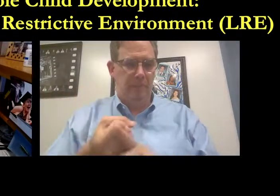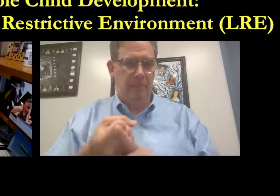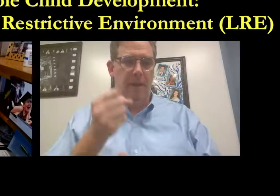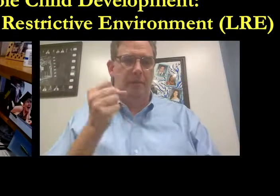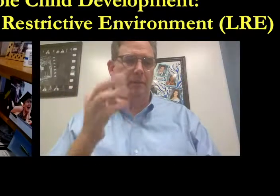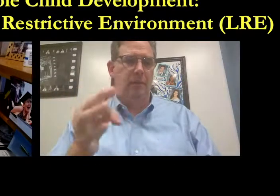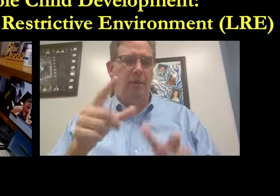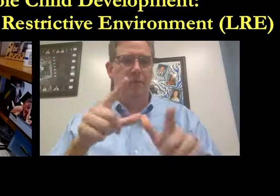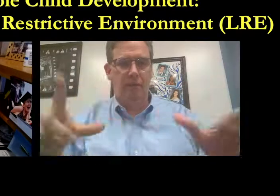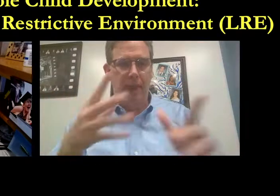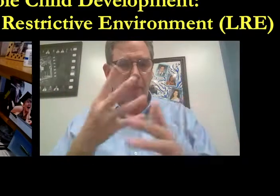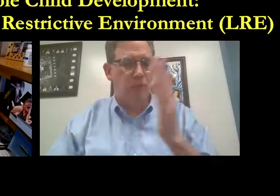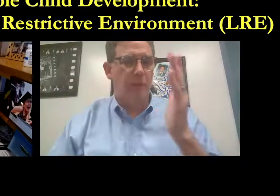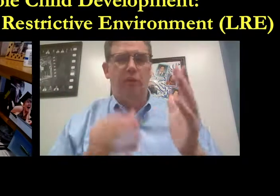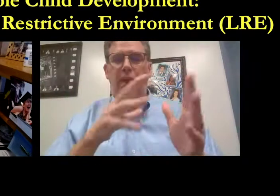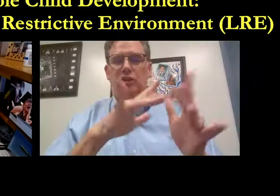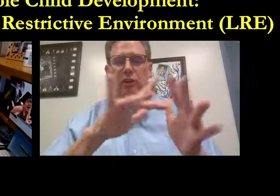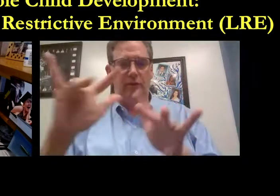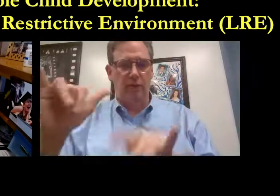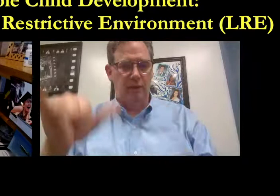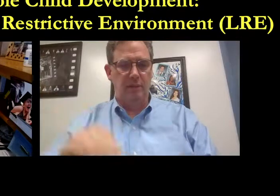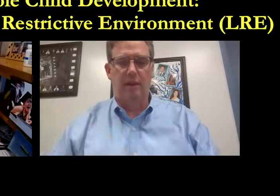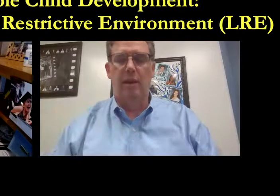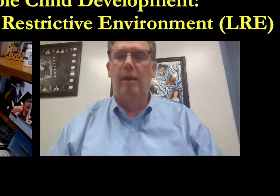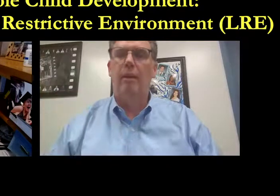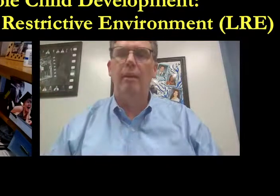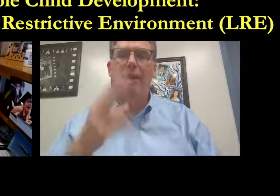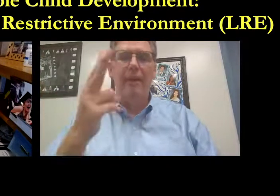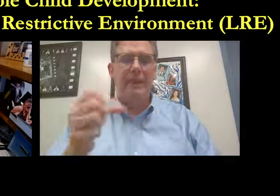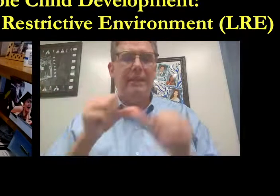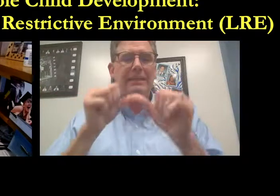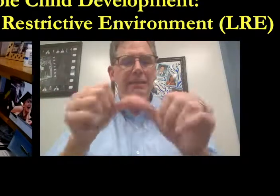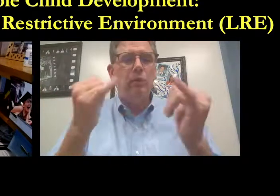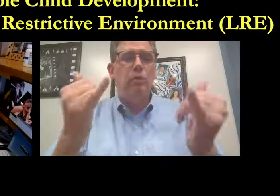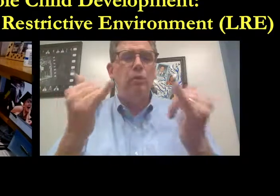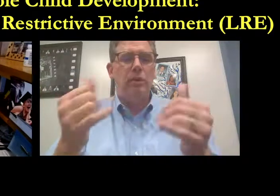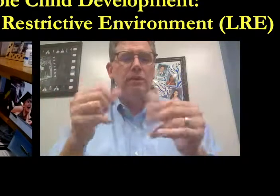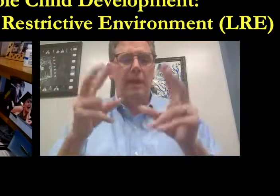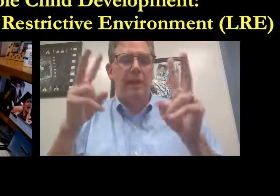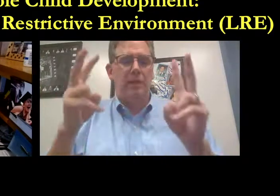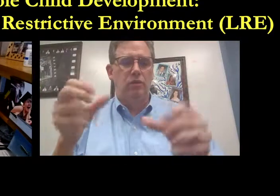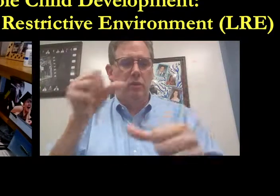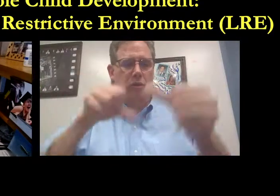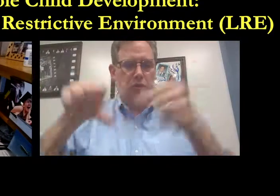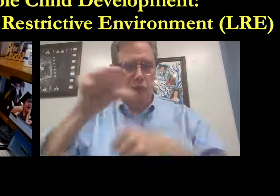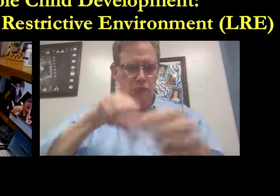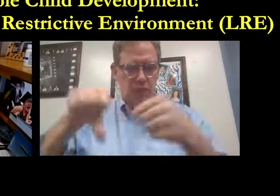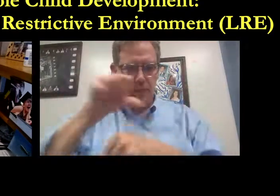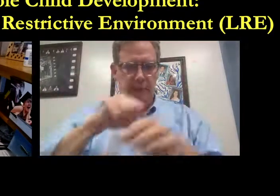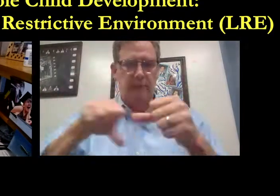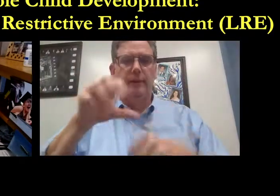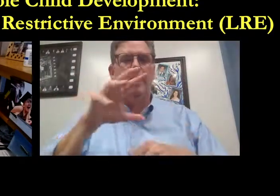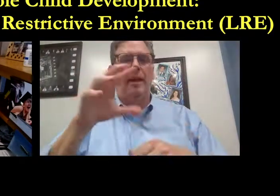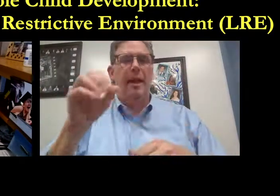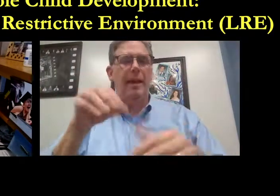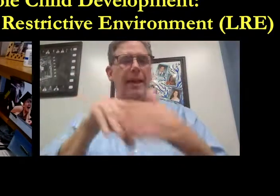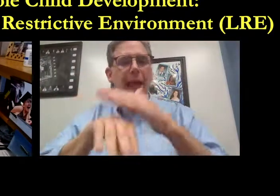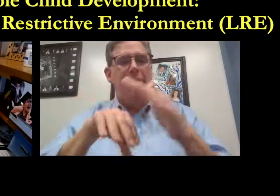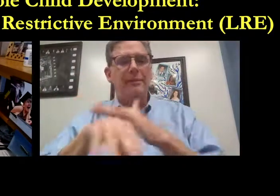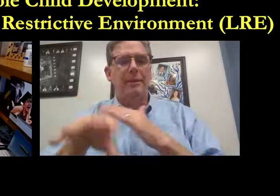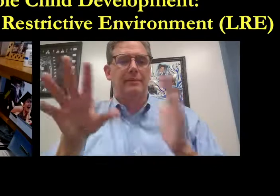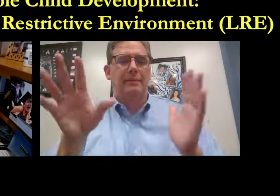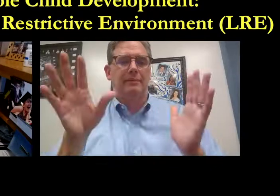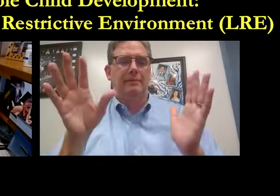people's lives in the long term. The impacts of language deprivation. To this